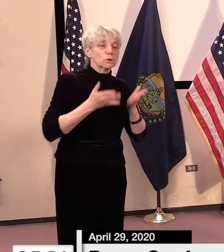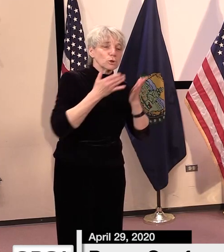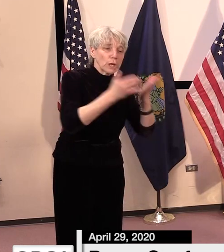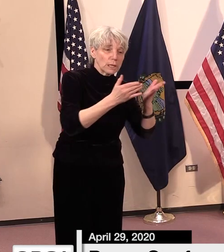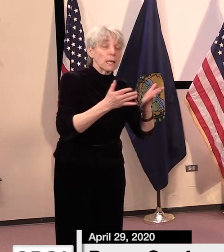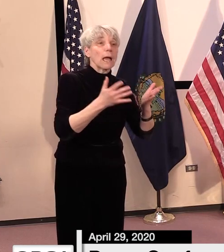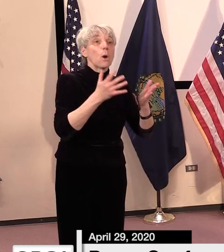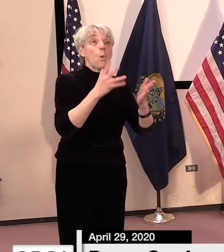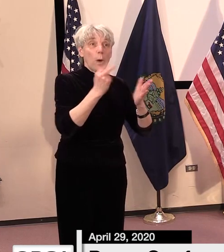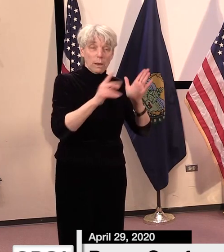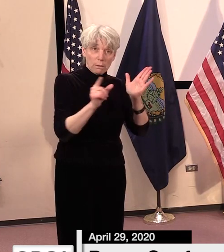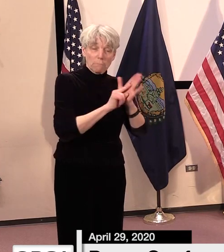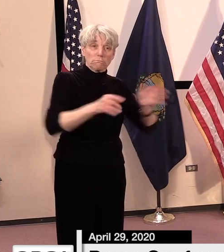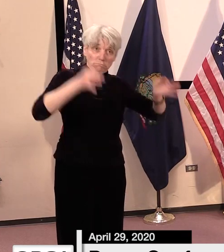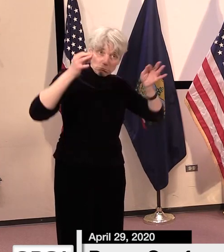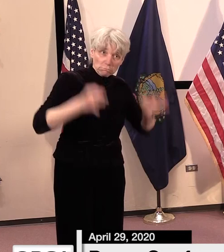week?